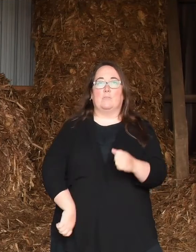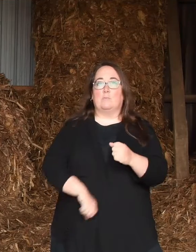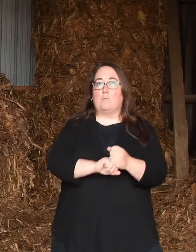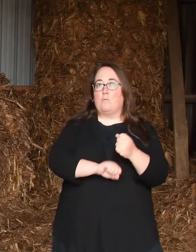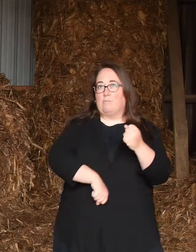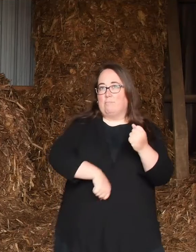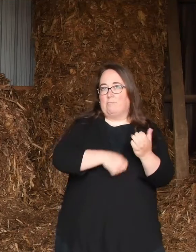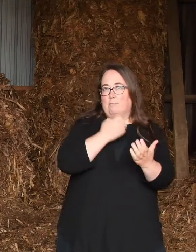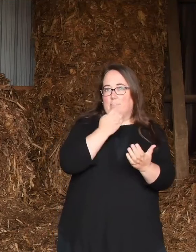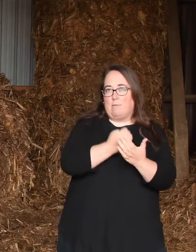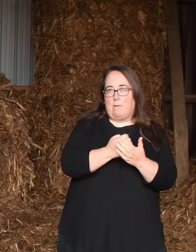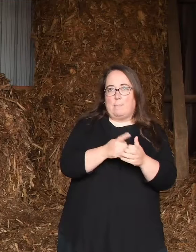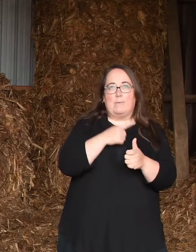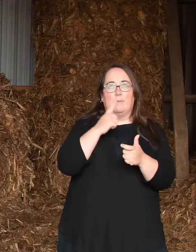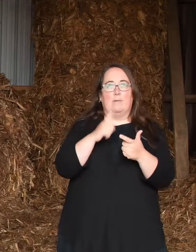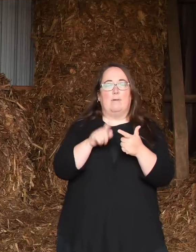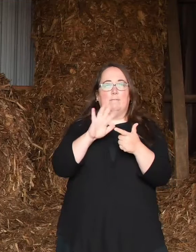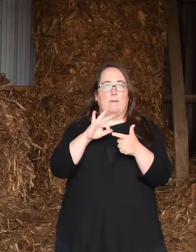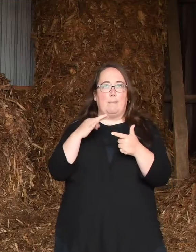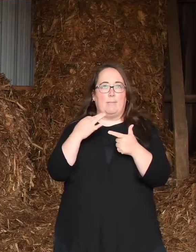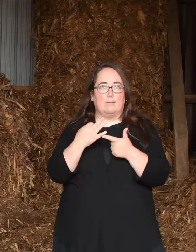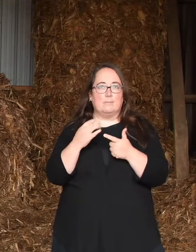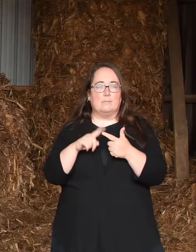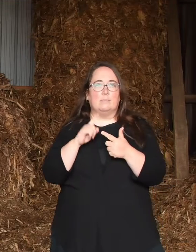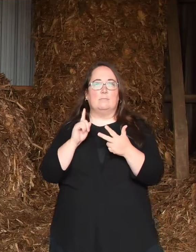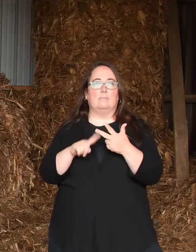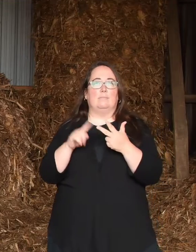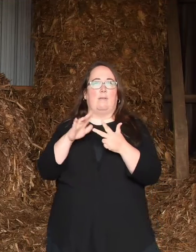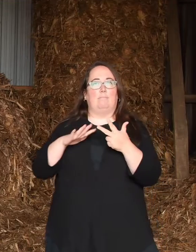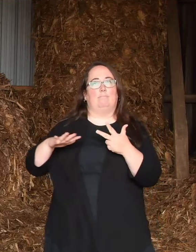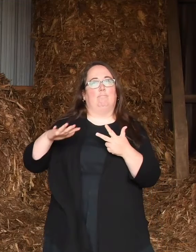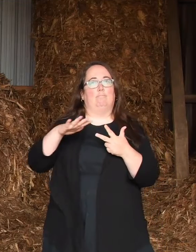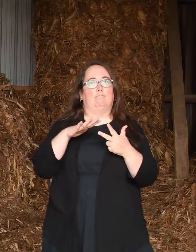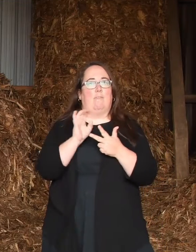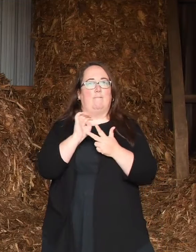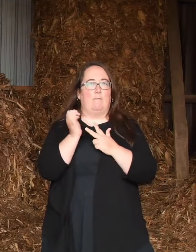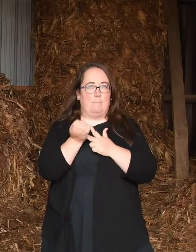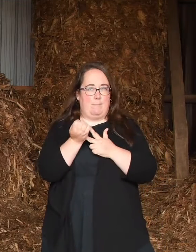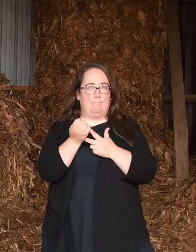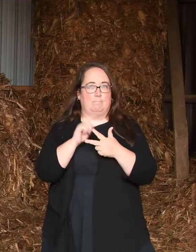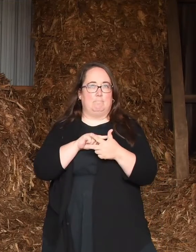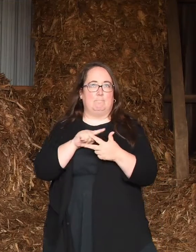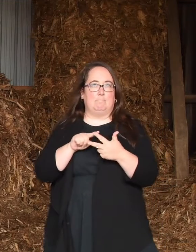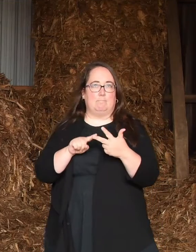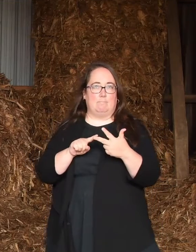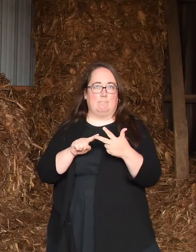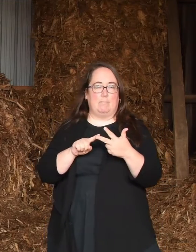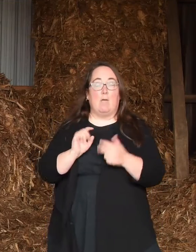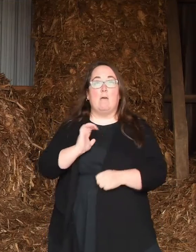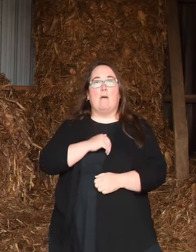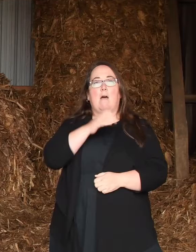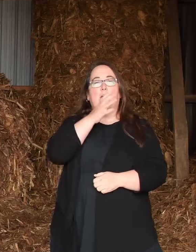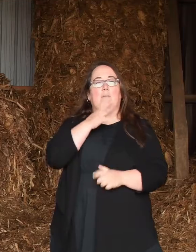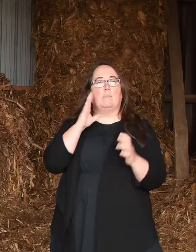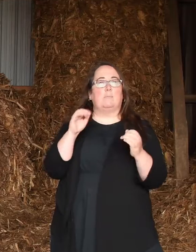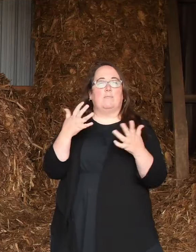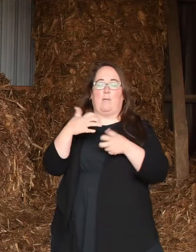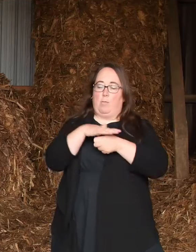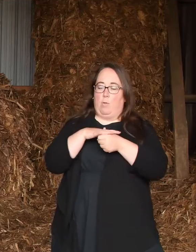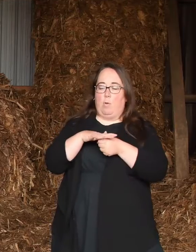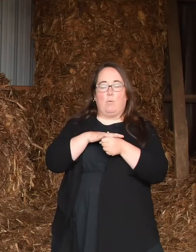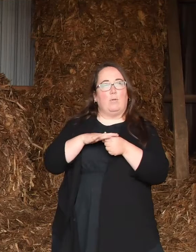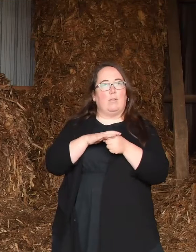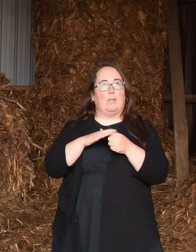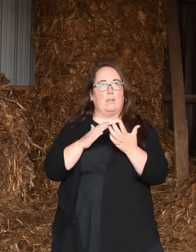economy, supporting families, and supporting our environment. Our farms provide locally